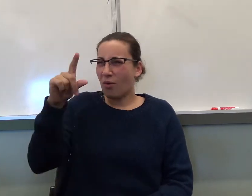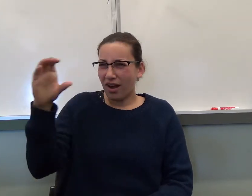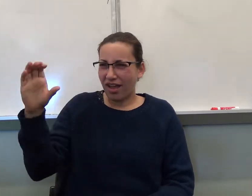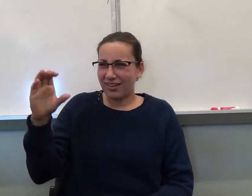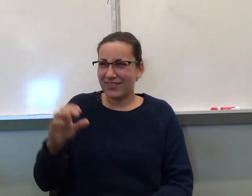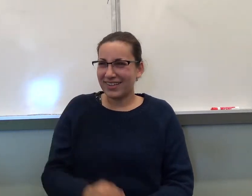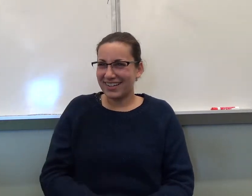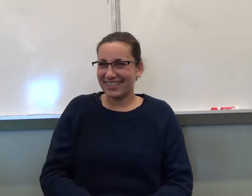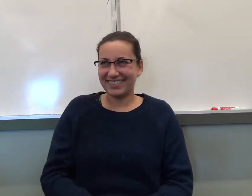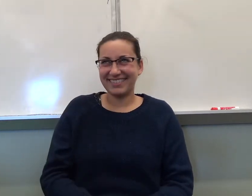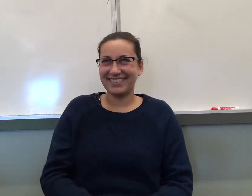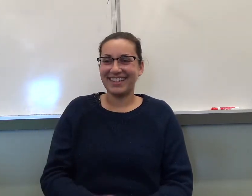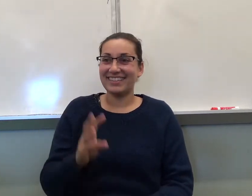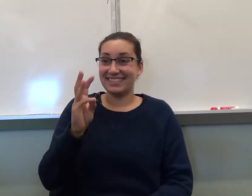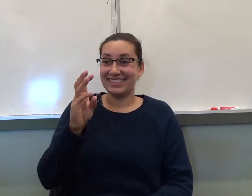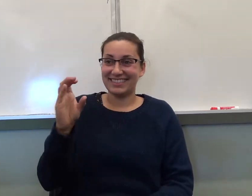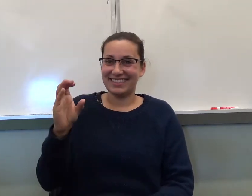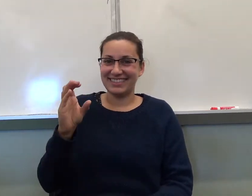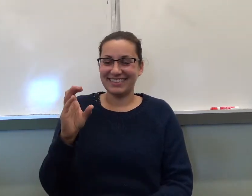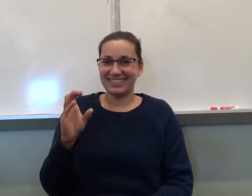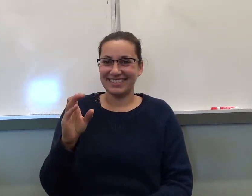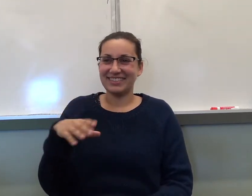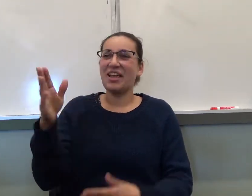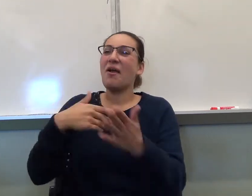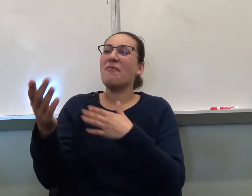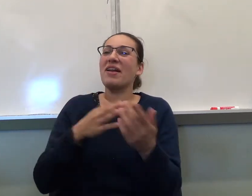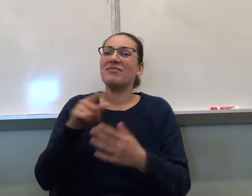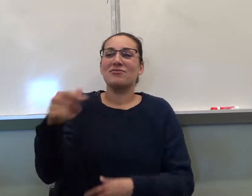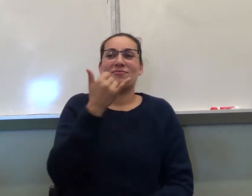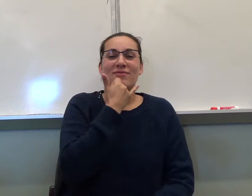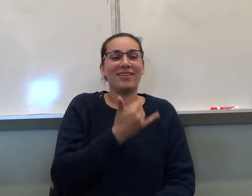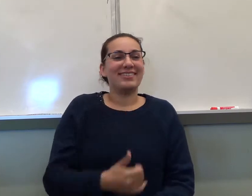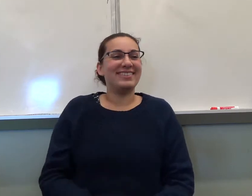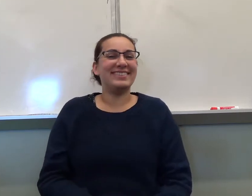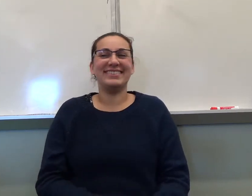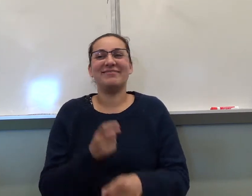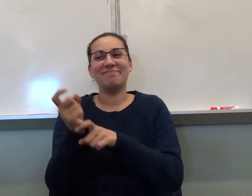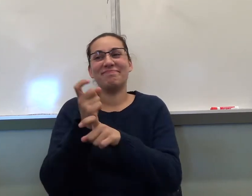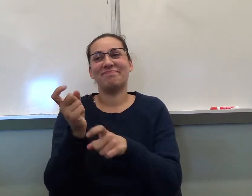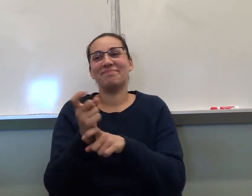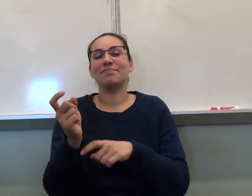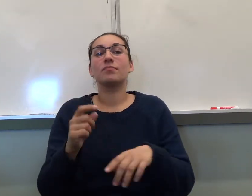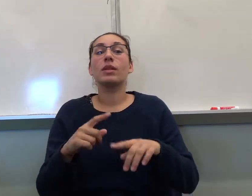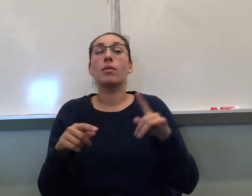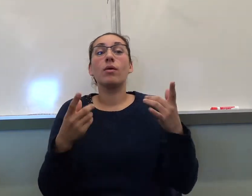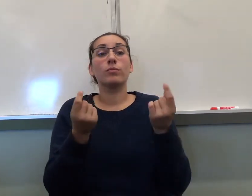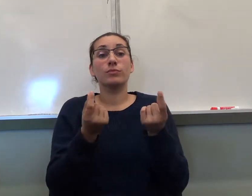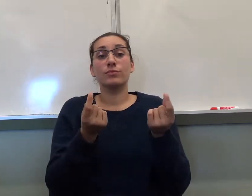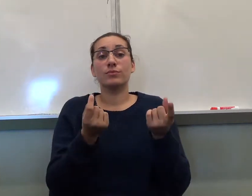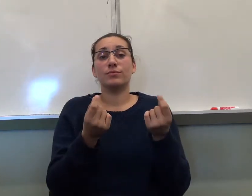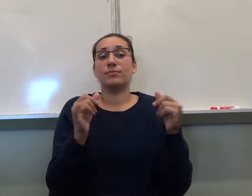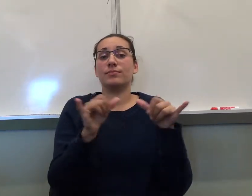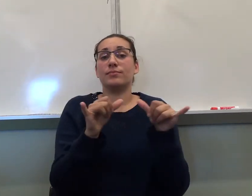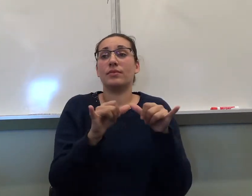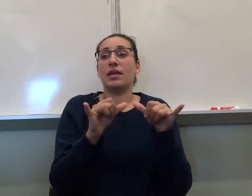Okay, so now what we need to do is convert that into yards. Because the question is, this is equal to how